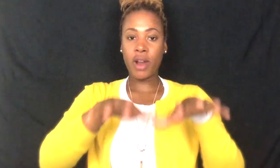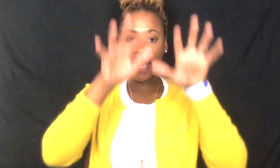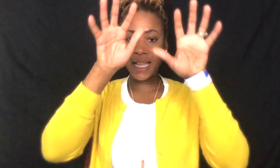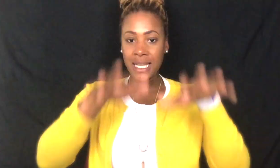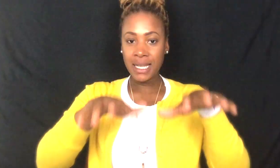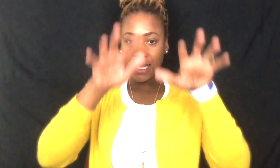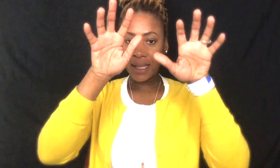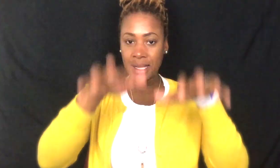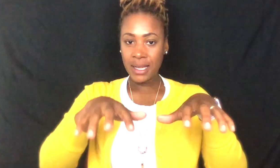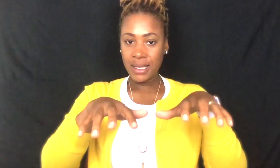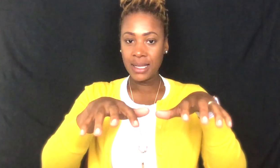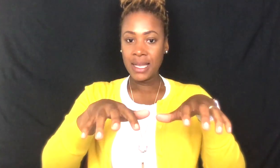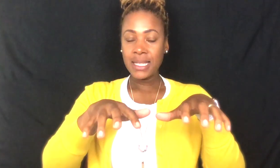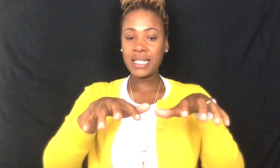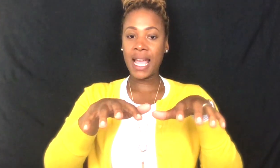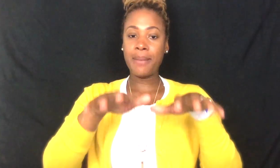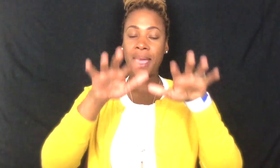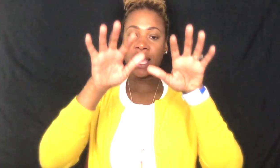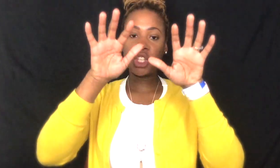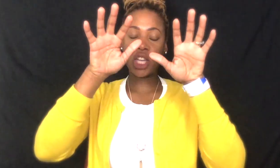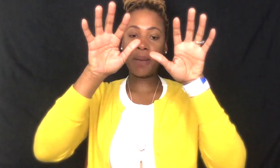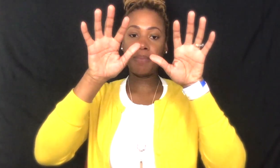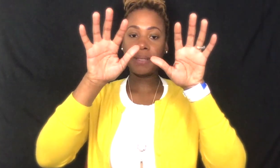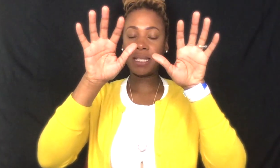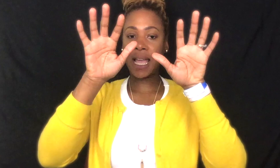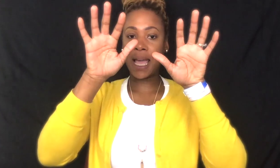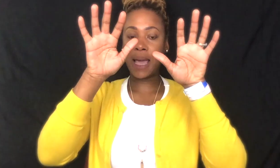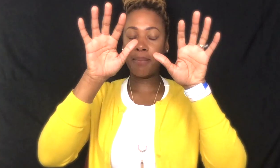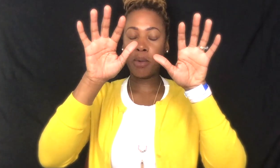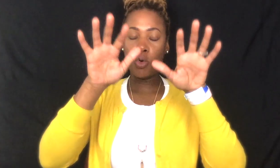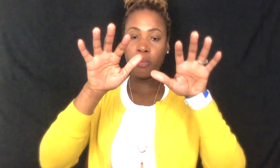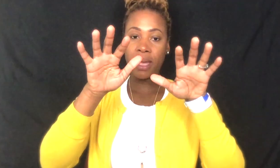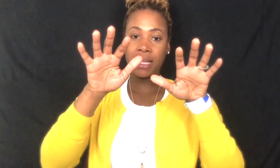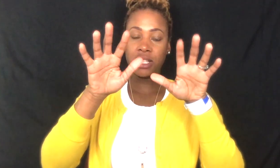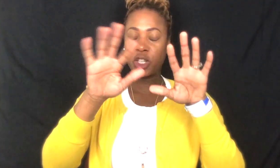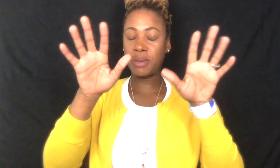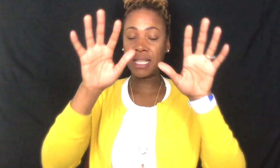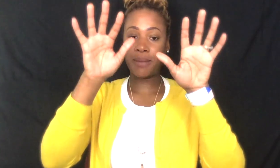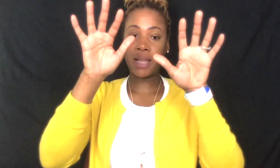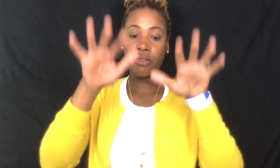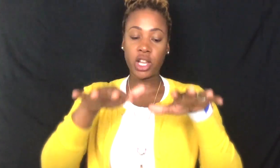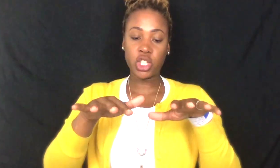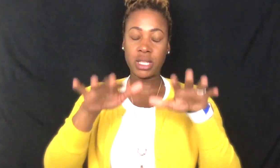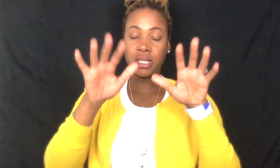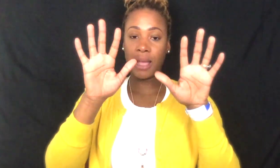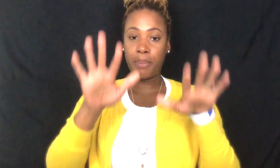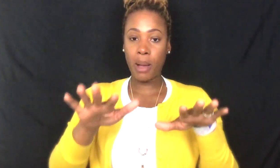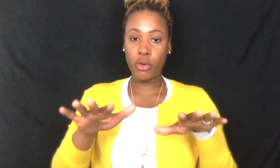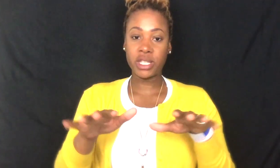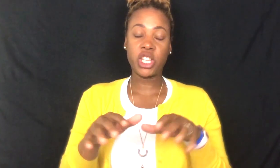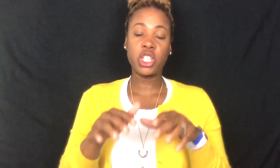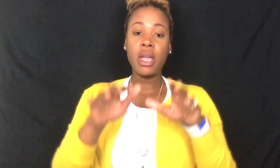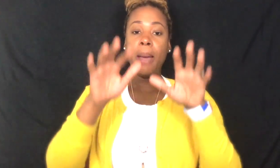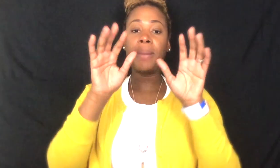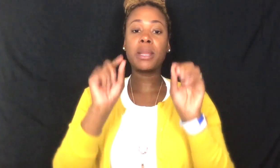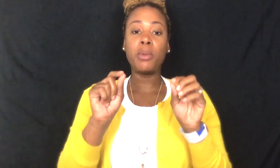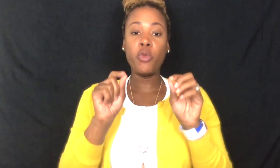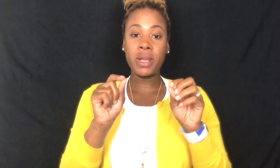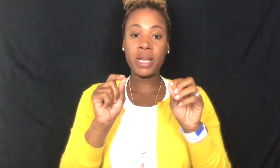rain, same hand shape, same movement, same direction, same palm orientation, but the movement is different.